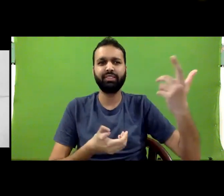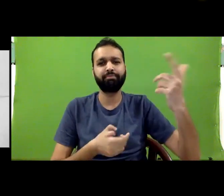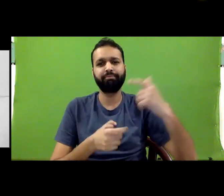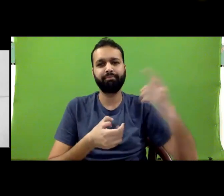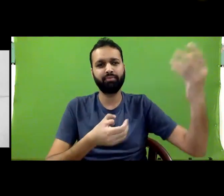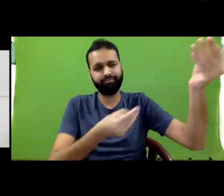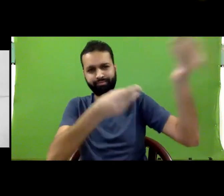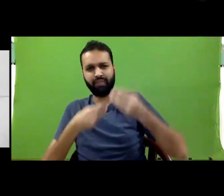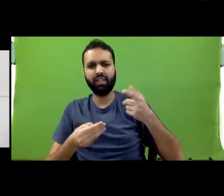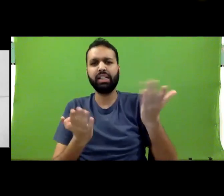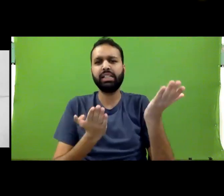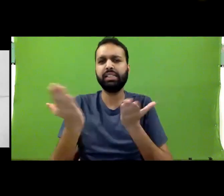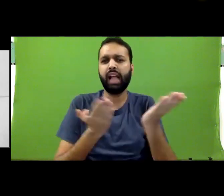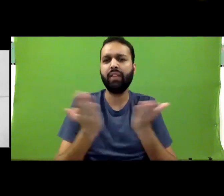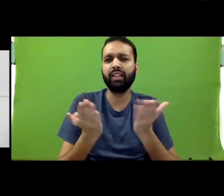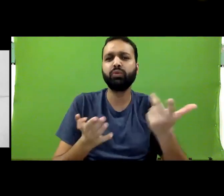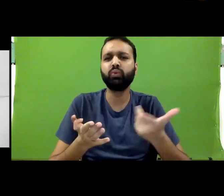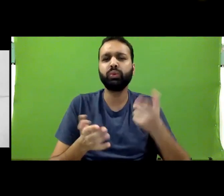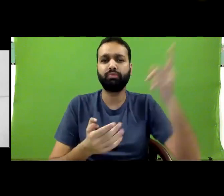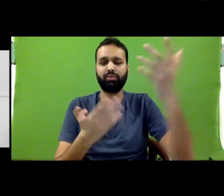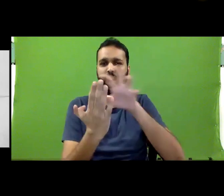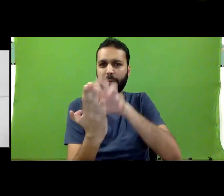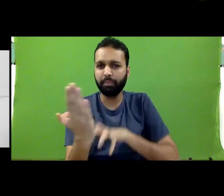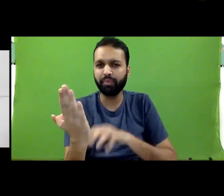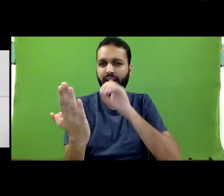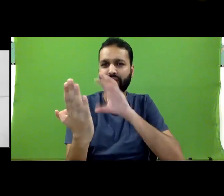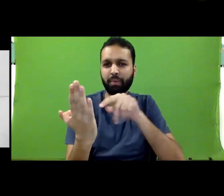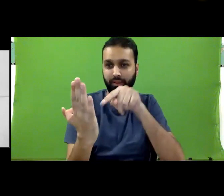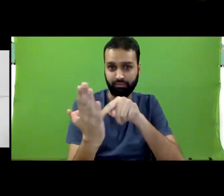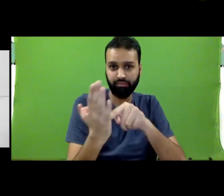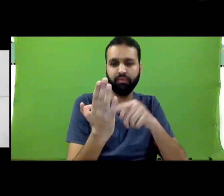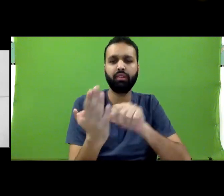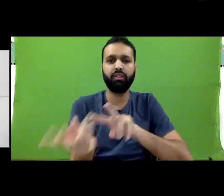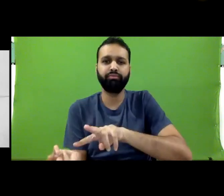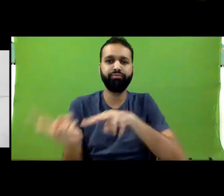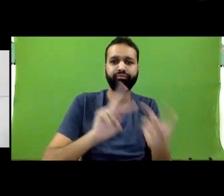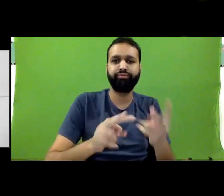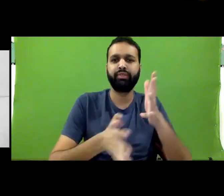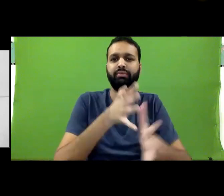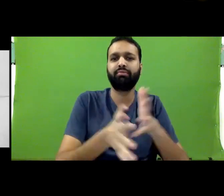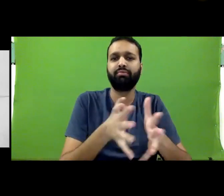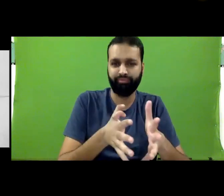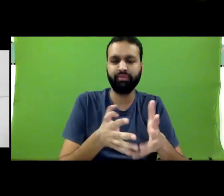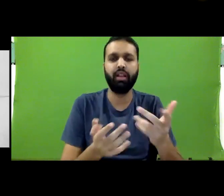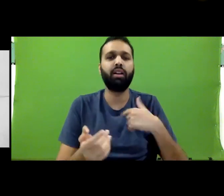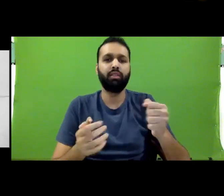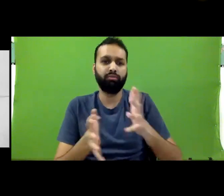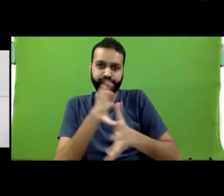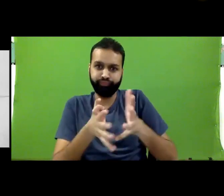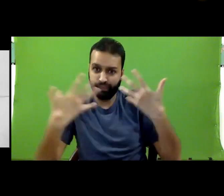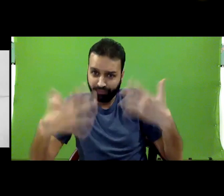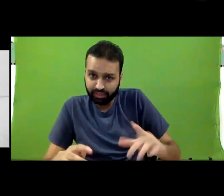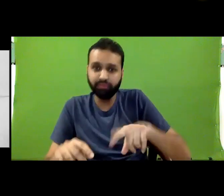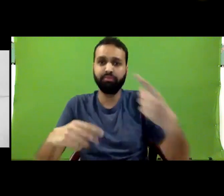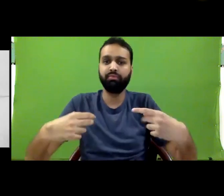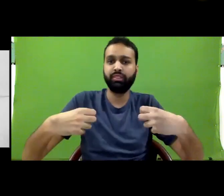Client reviews, if for example different kinds of services are needed, like there is English textual information and that has to be translated